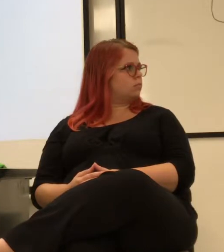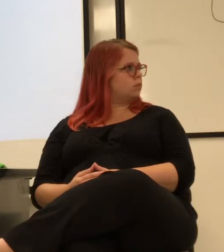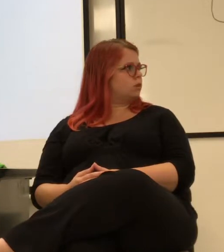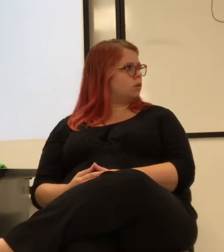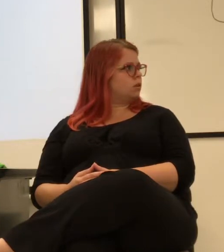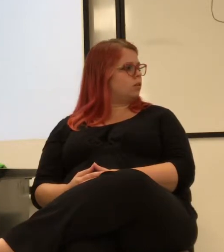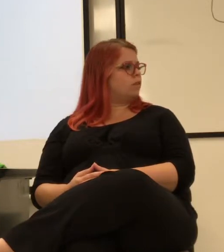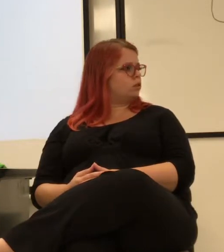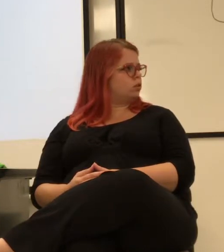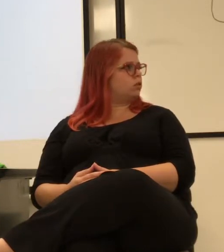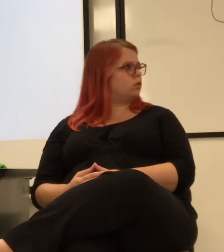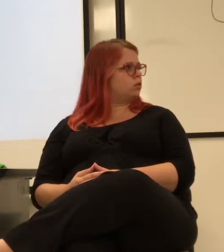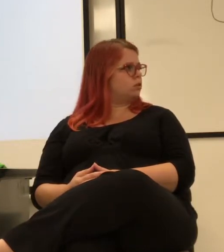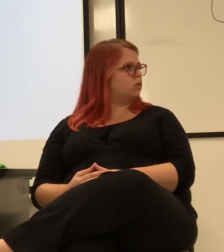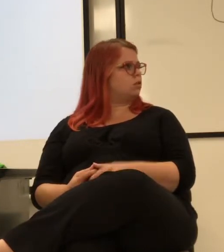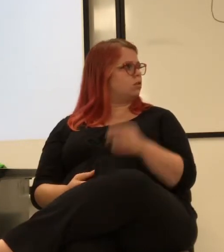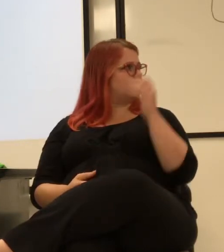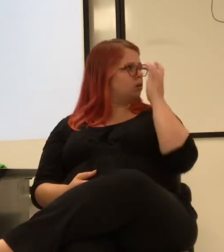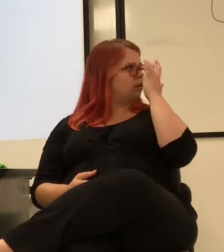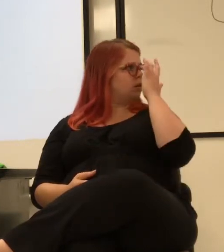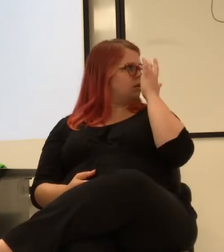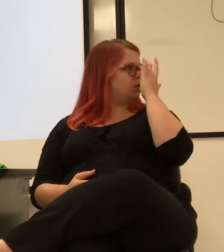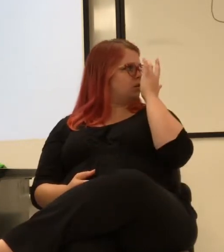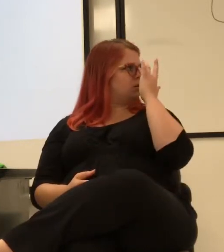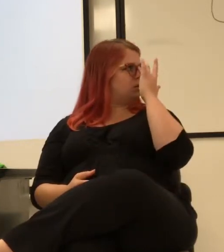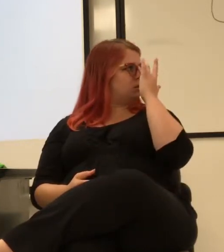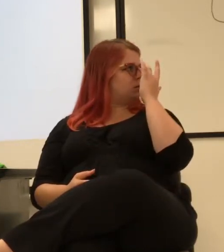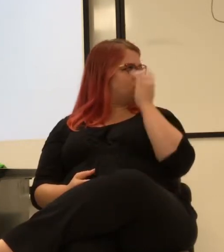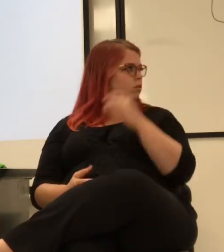One second here. Oh, there you go.